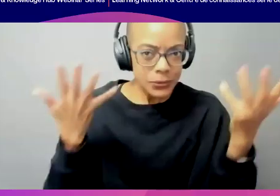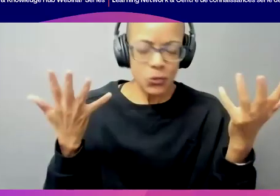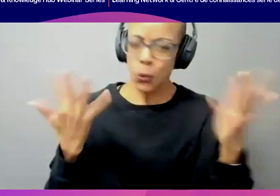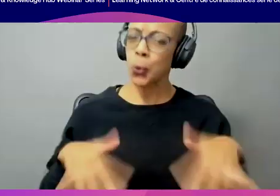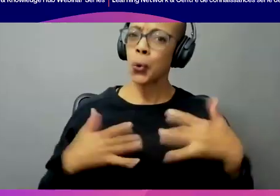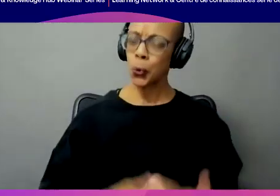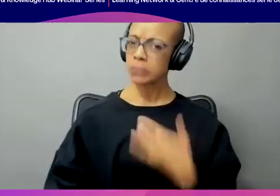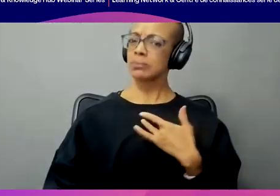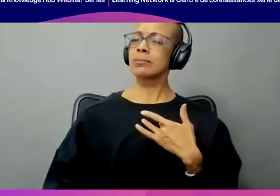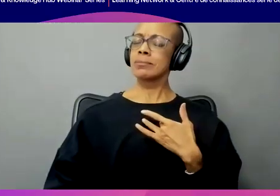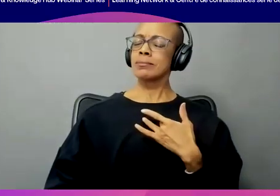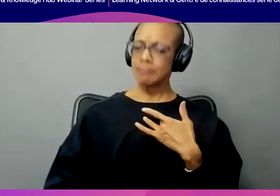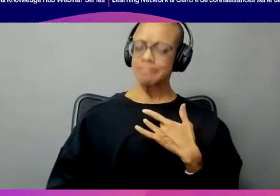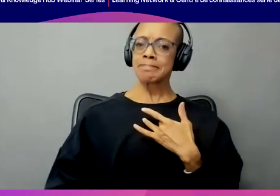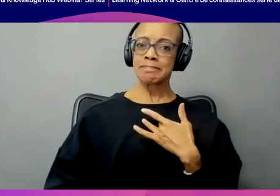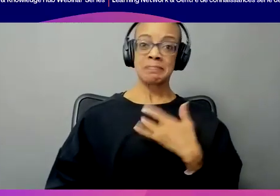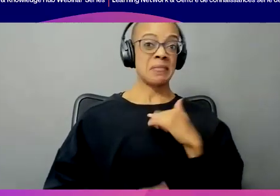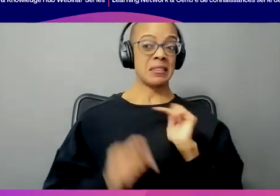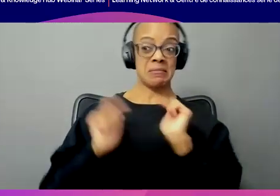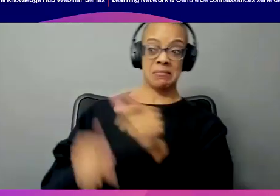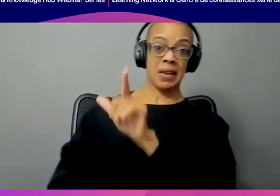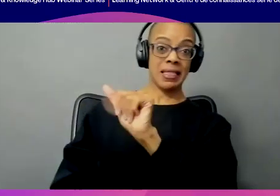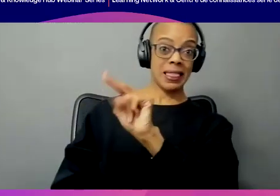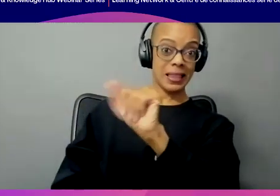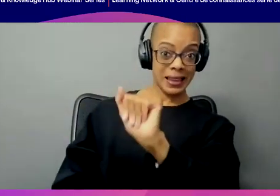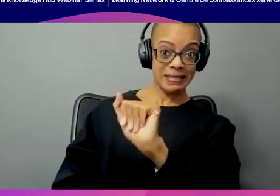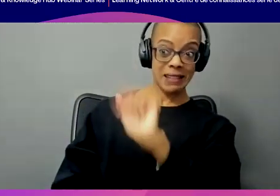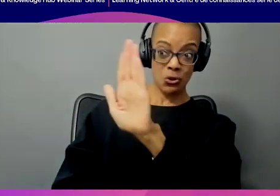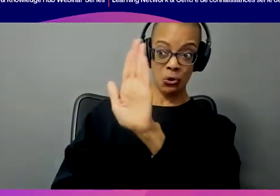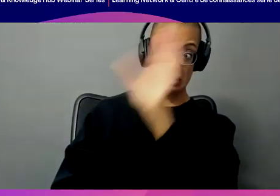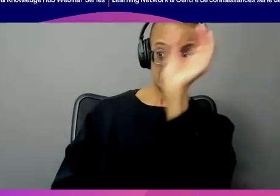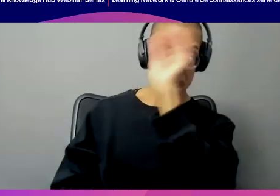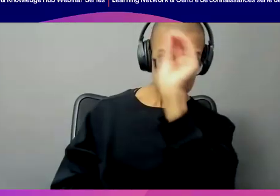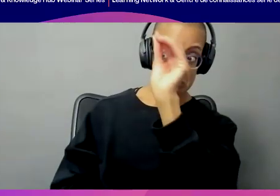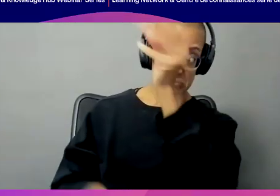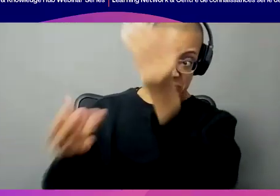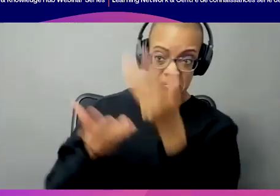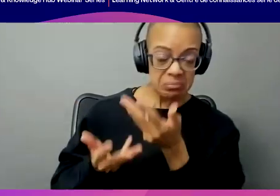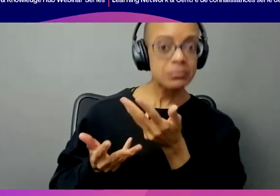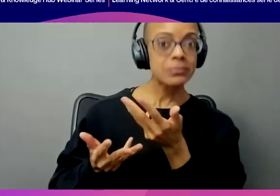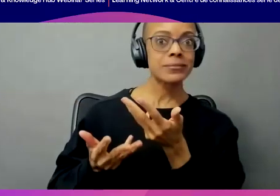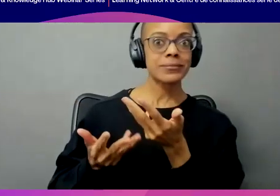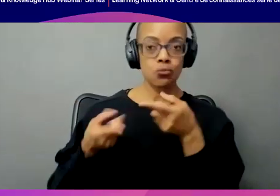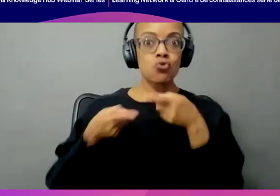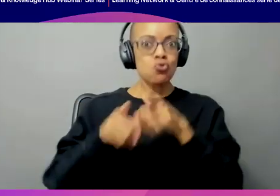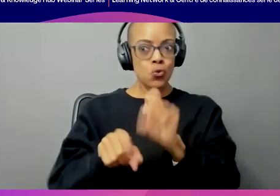And I just thought I'd give it to Lana for sort of some of her thoughts around as we work in this